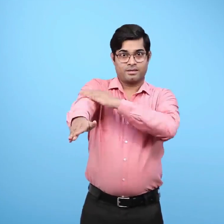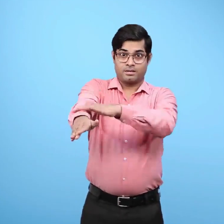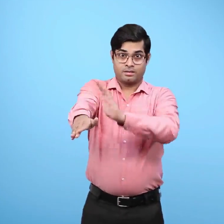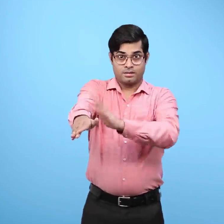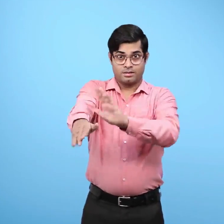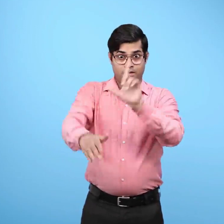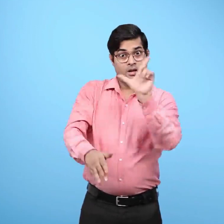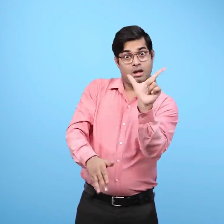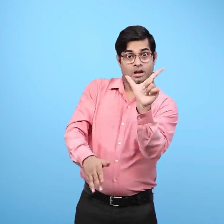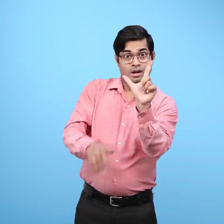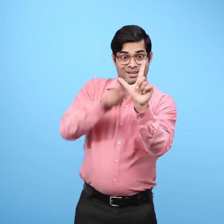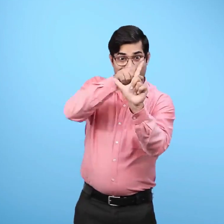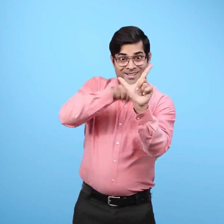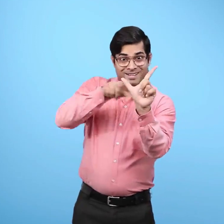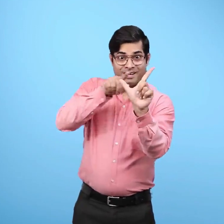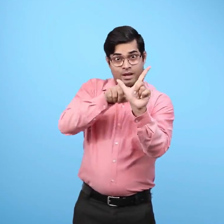right angle with your arm.